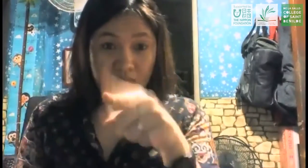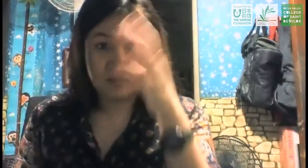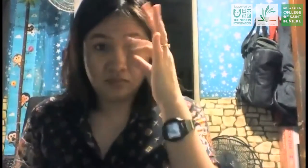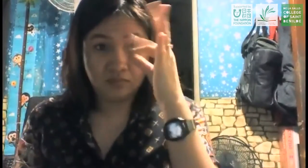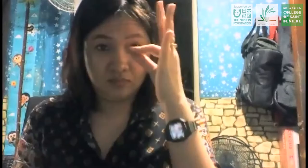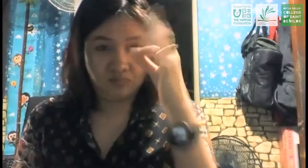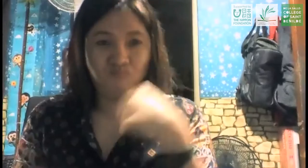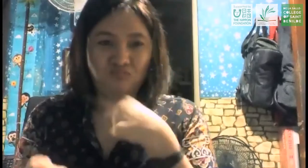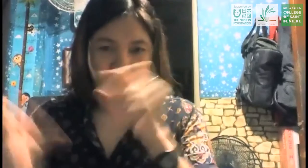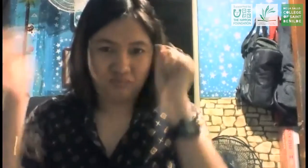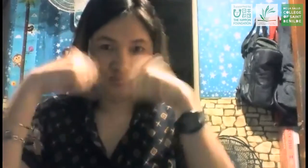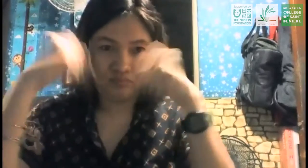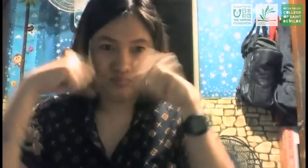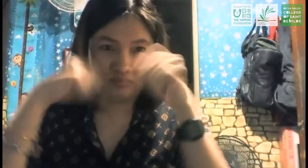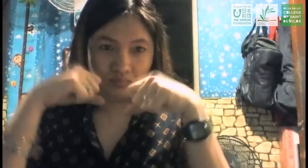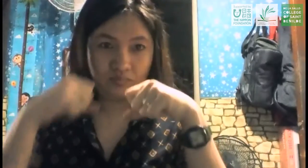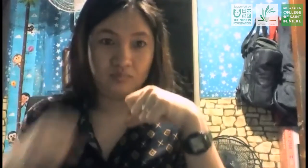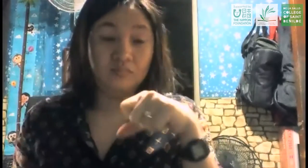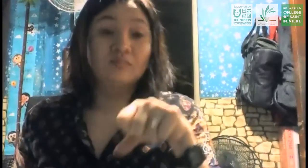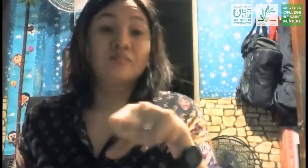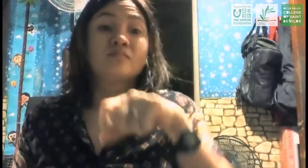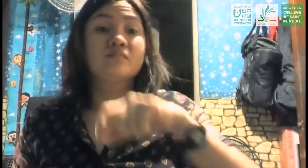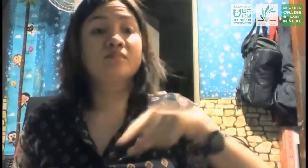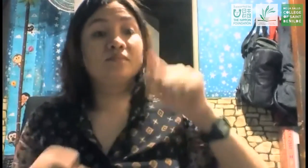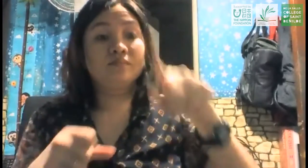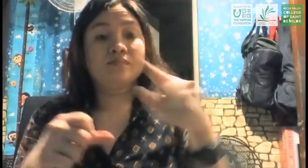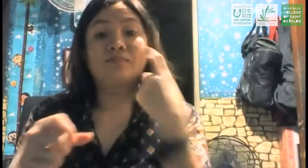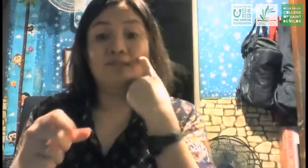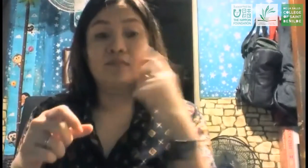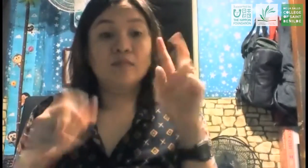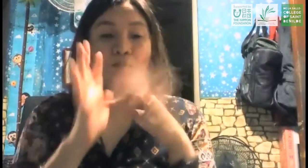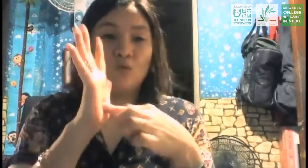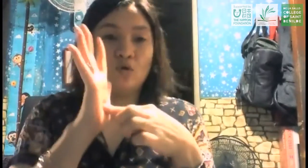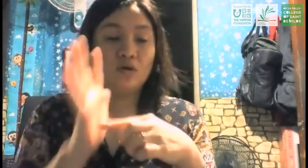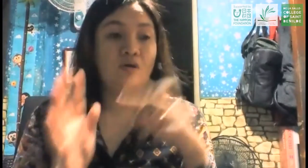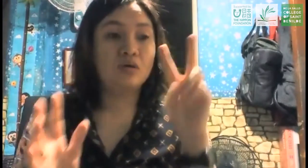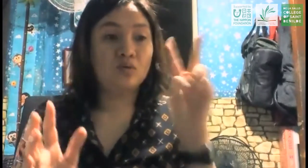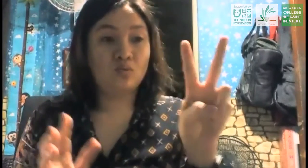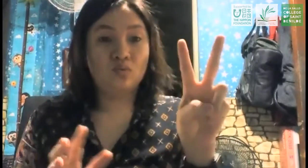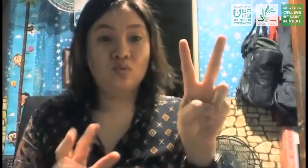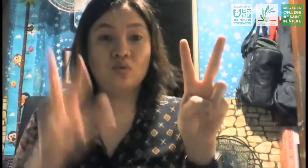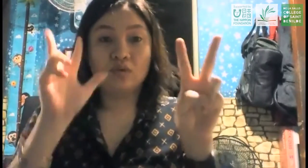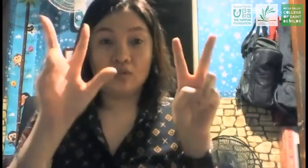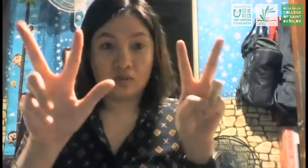When we talk about the deaf community, Jasmine and I agree.